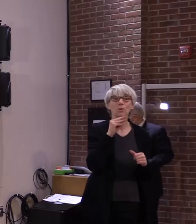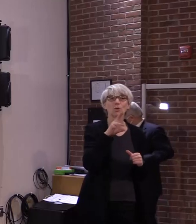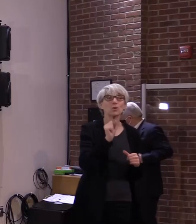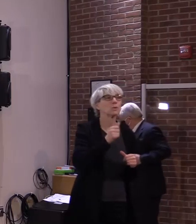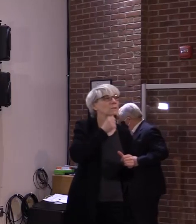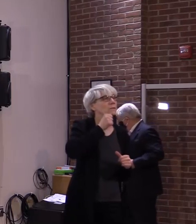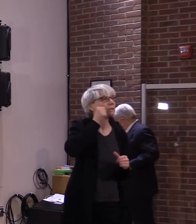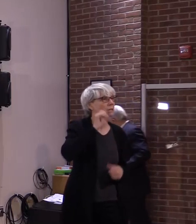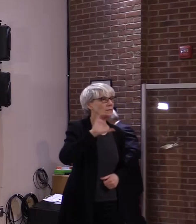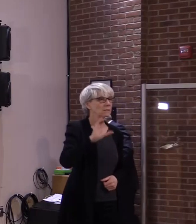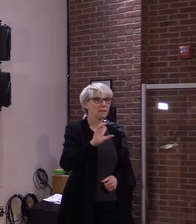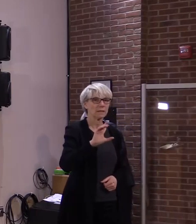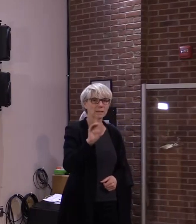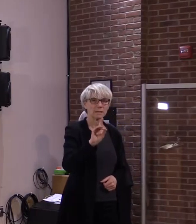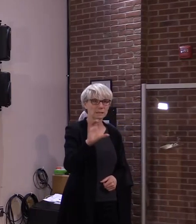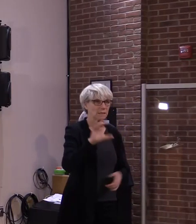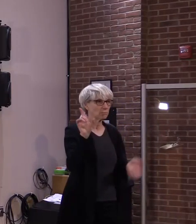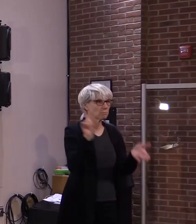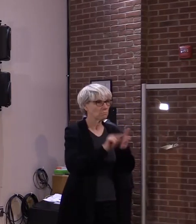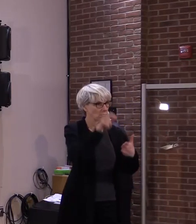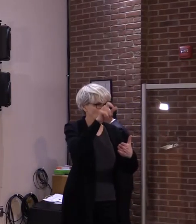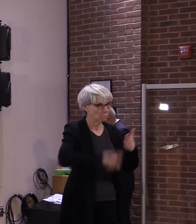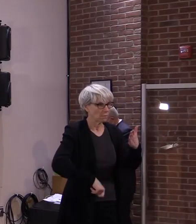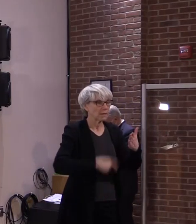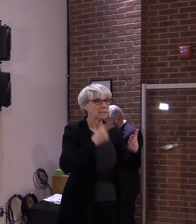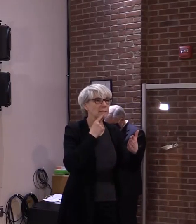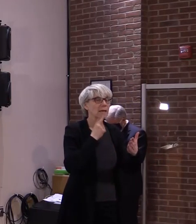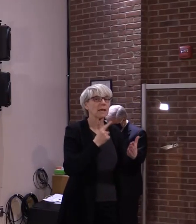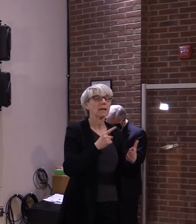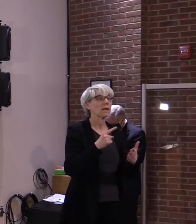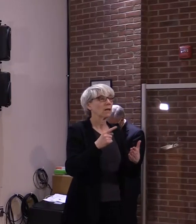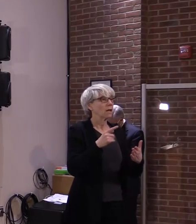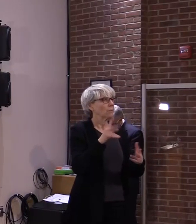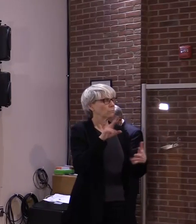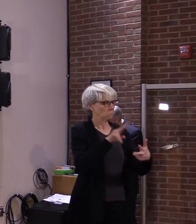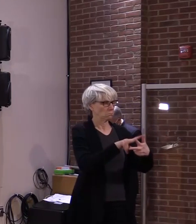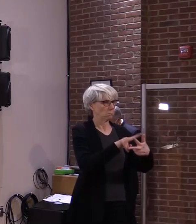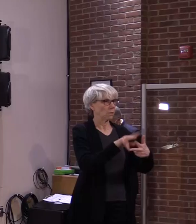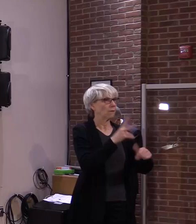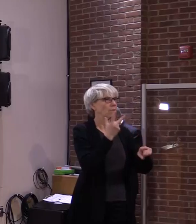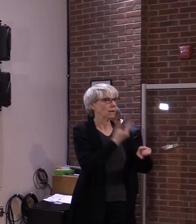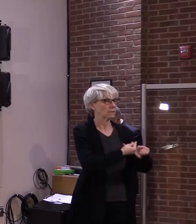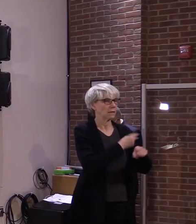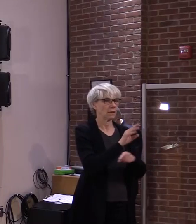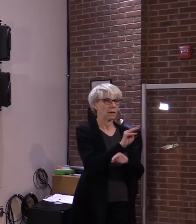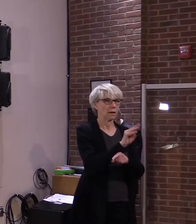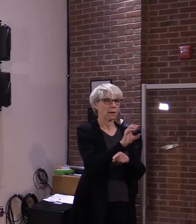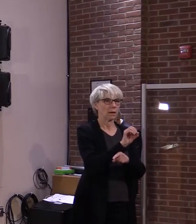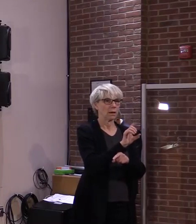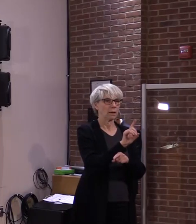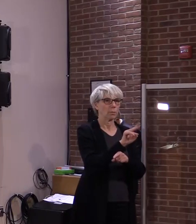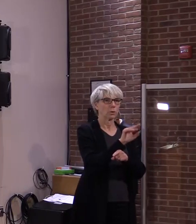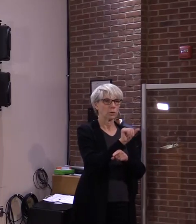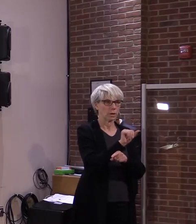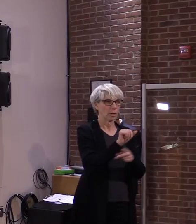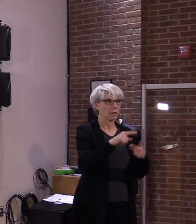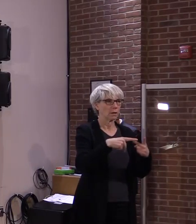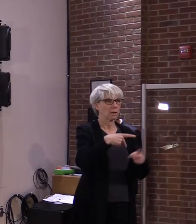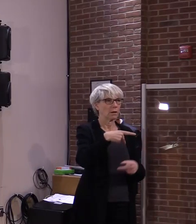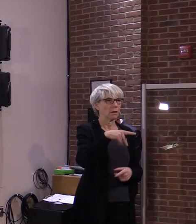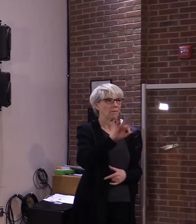yesterday that showed that the Moderna and Pfizer BioNTech vaccines were highly, I